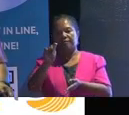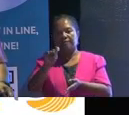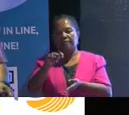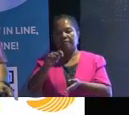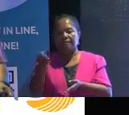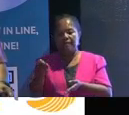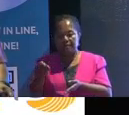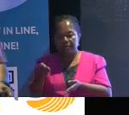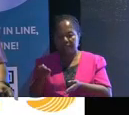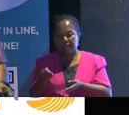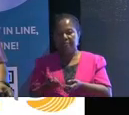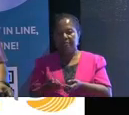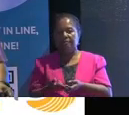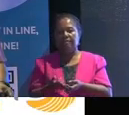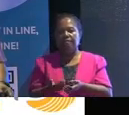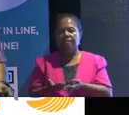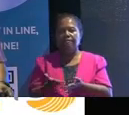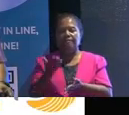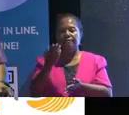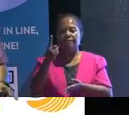where fortnightly income exceeds